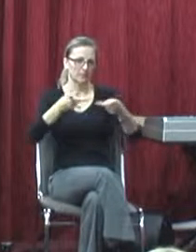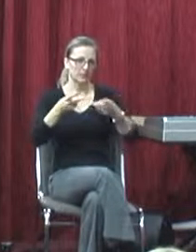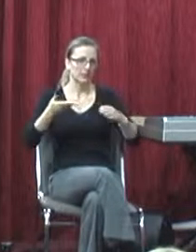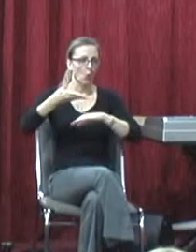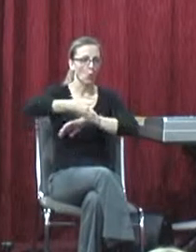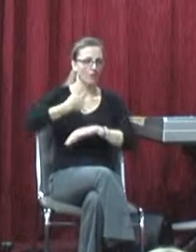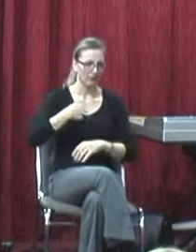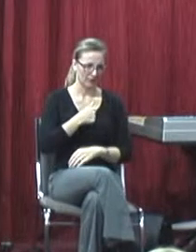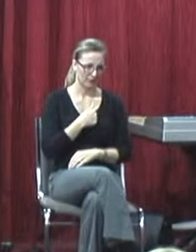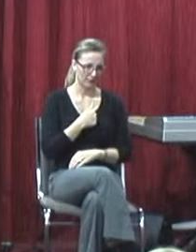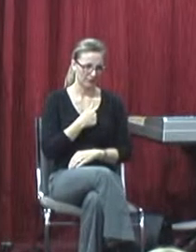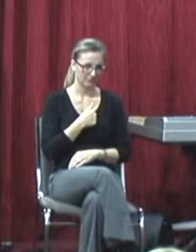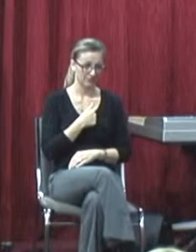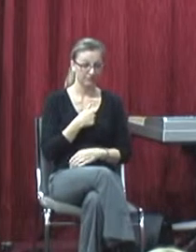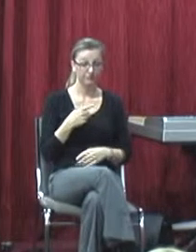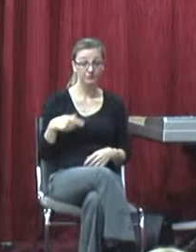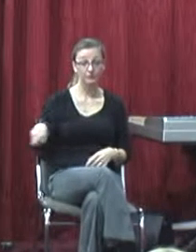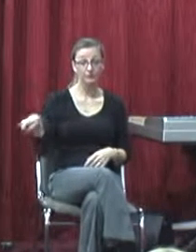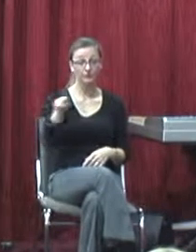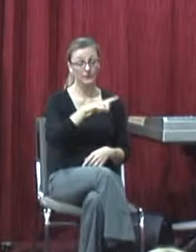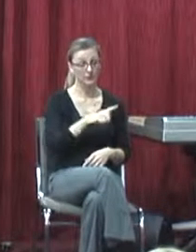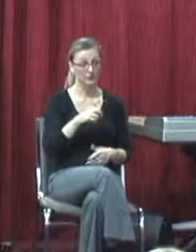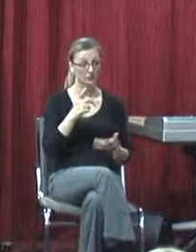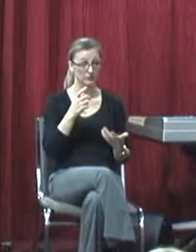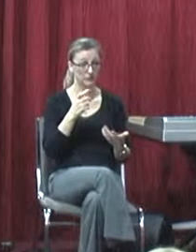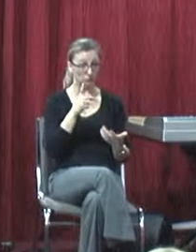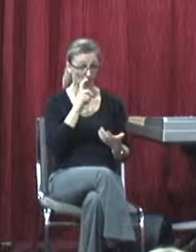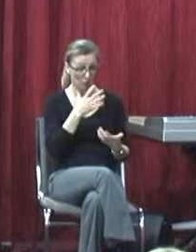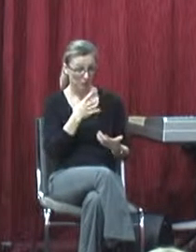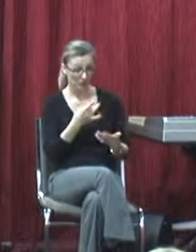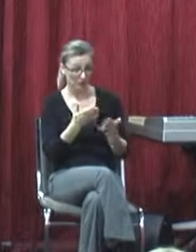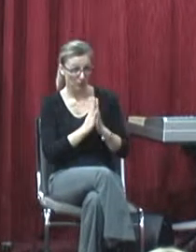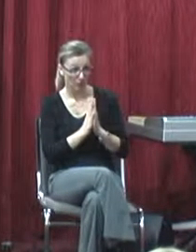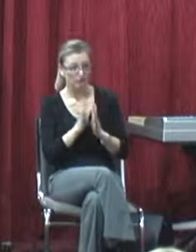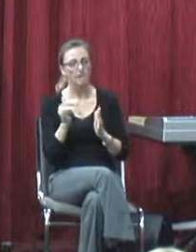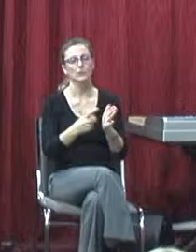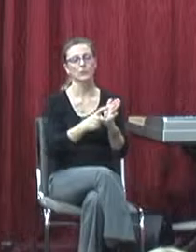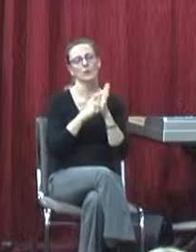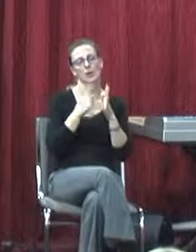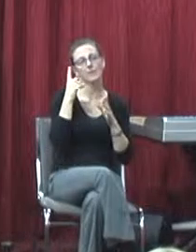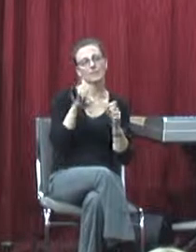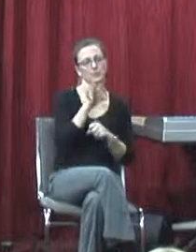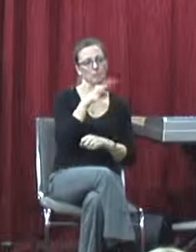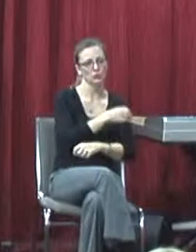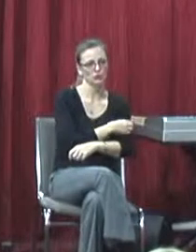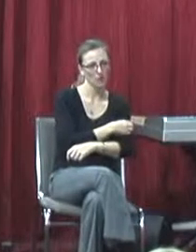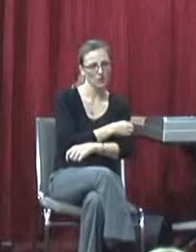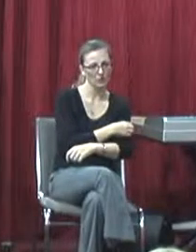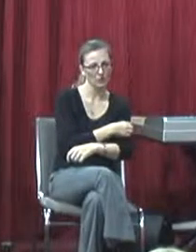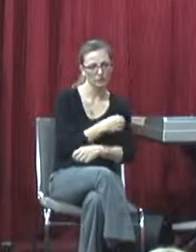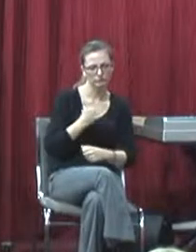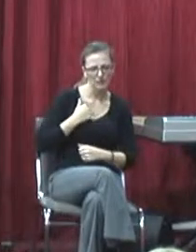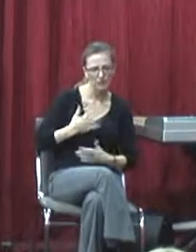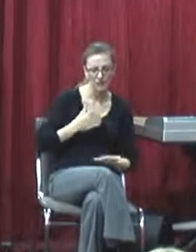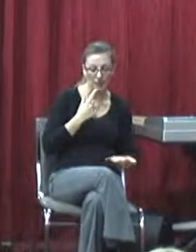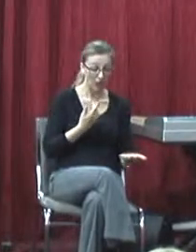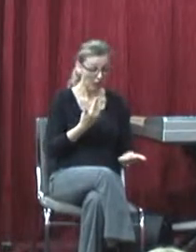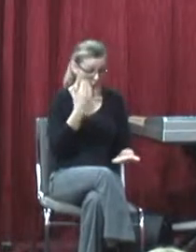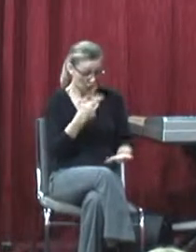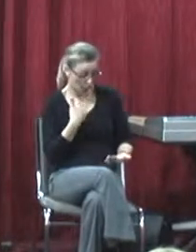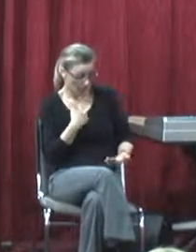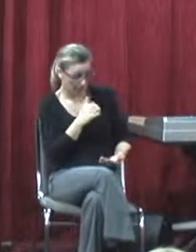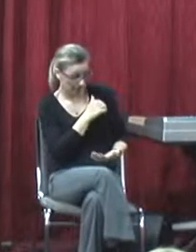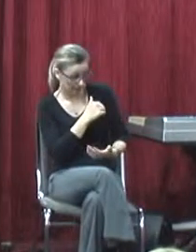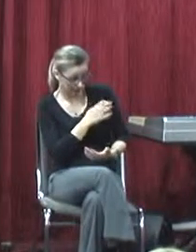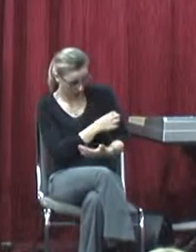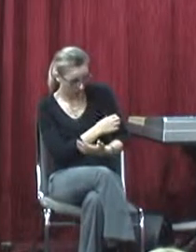who need to pray, this is a requirement for spiritual power. That's what the centurion is saying here. I know you have this power because you're under